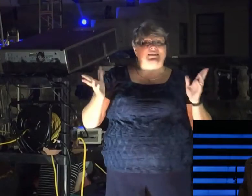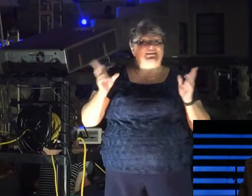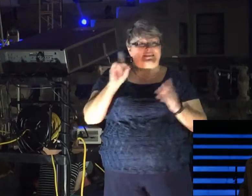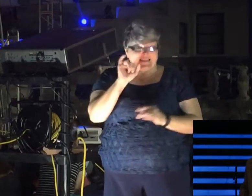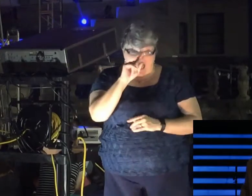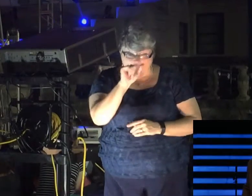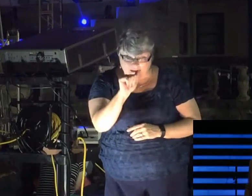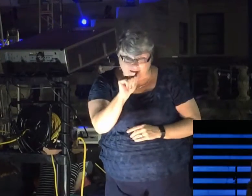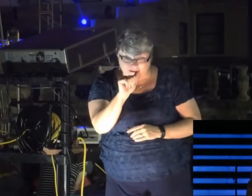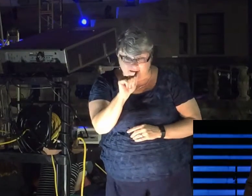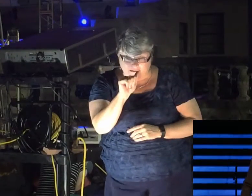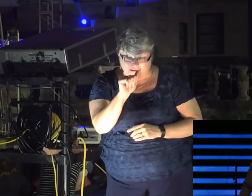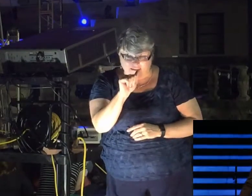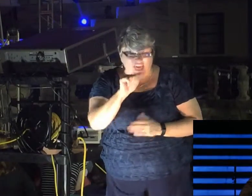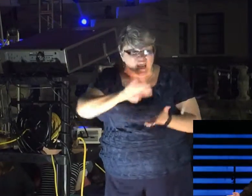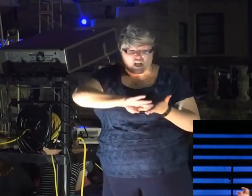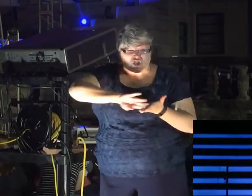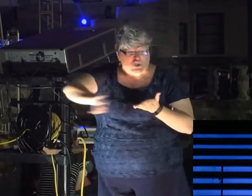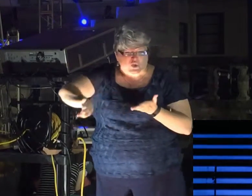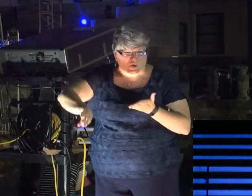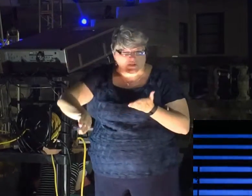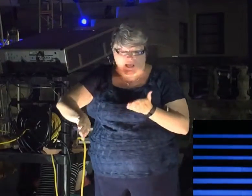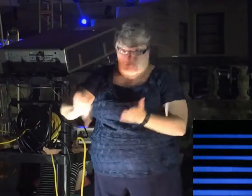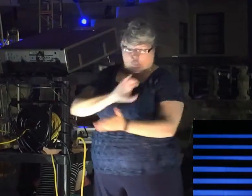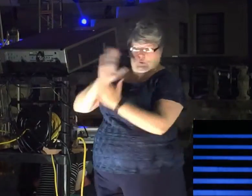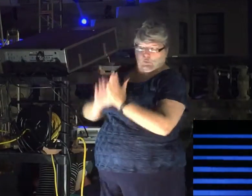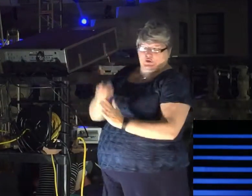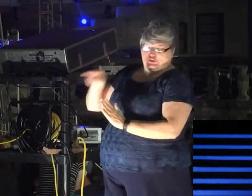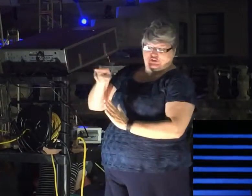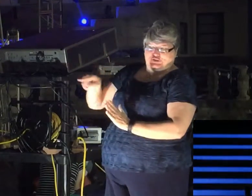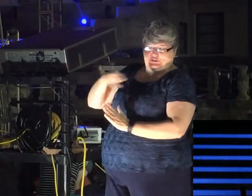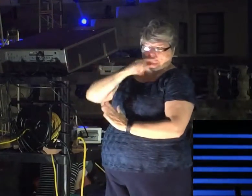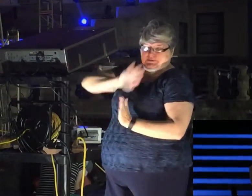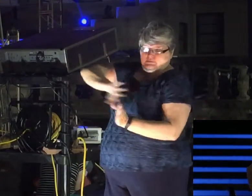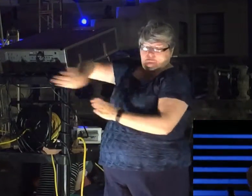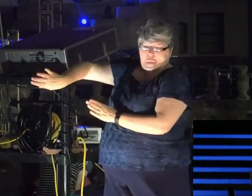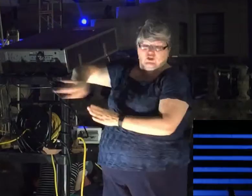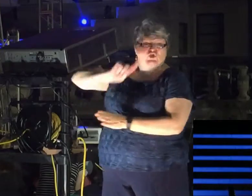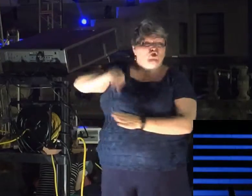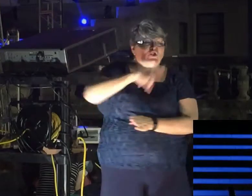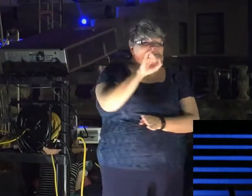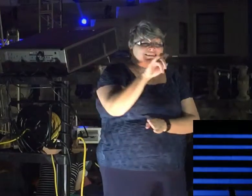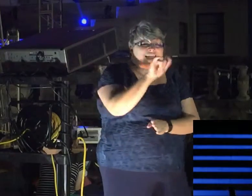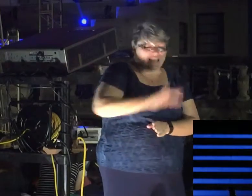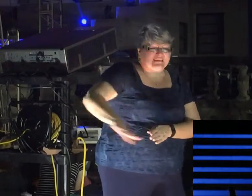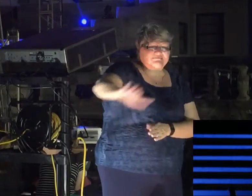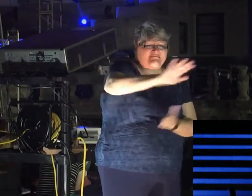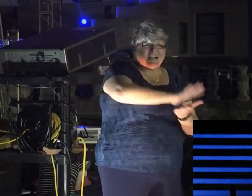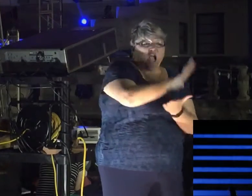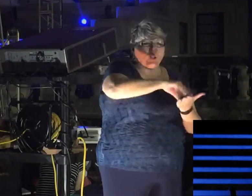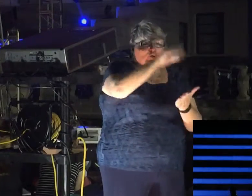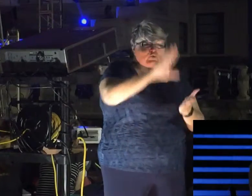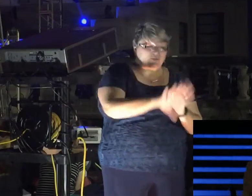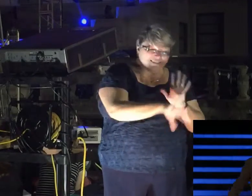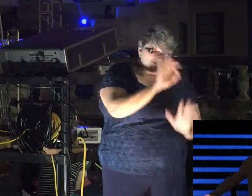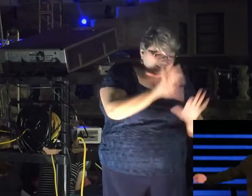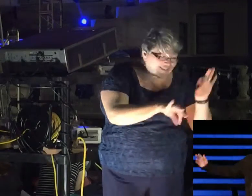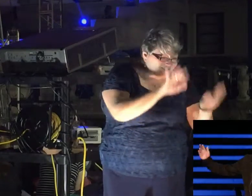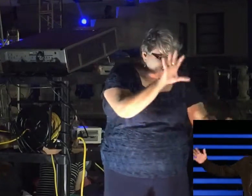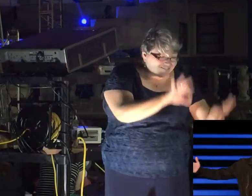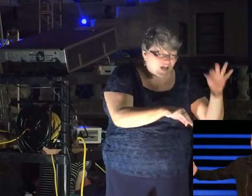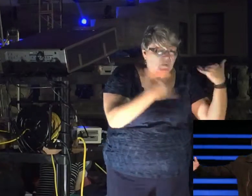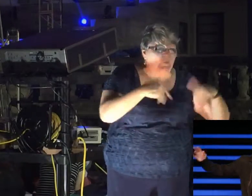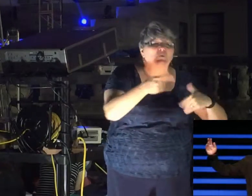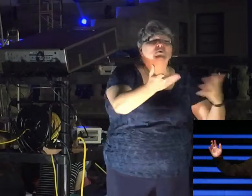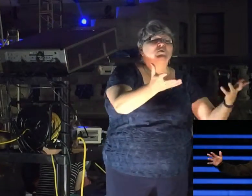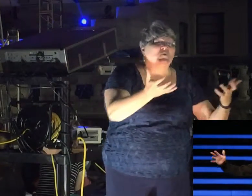So data that even excluded the most hyper-Christian of kids, just data on college students has